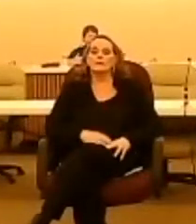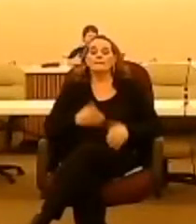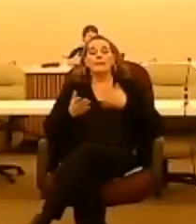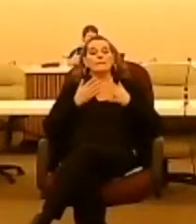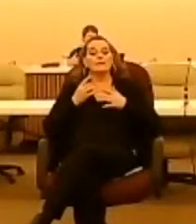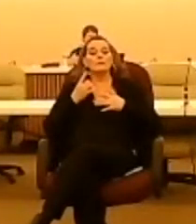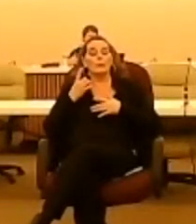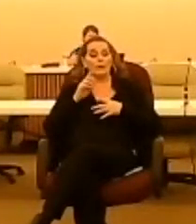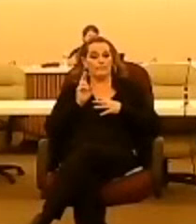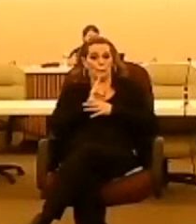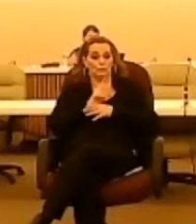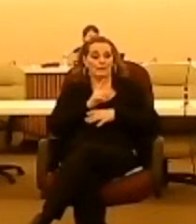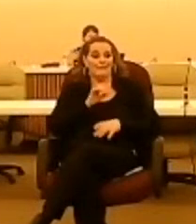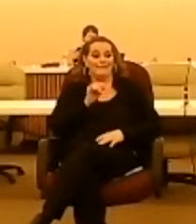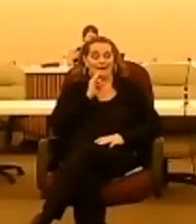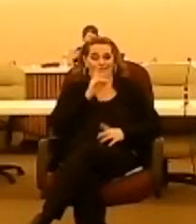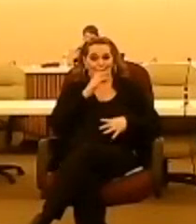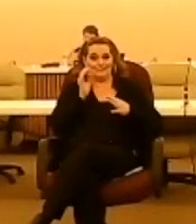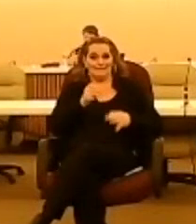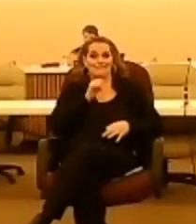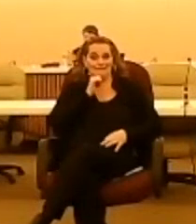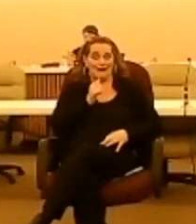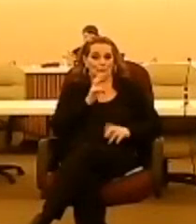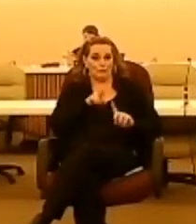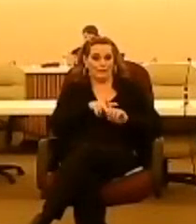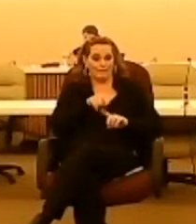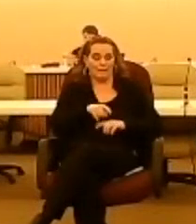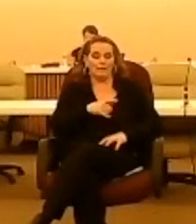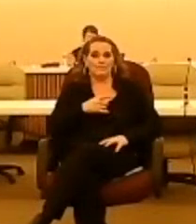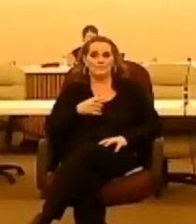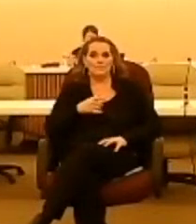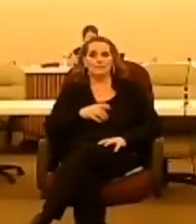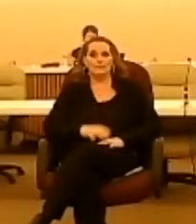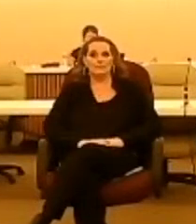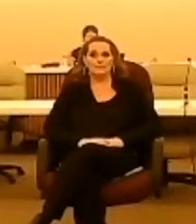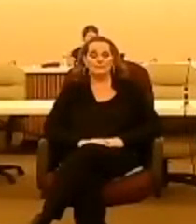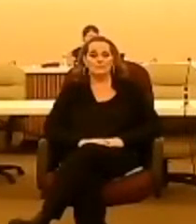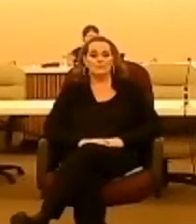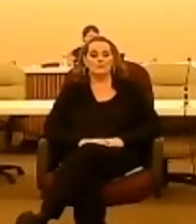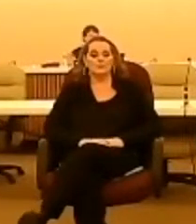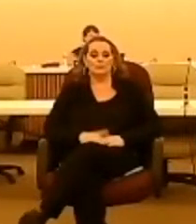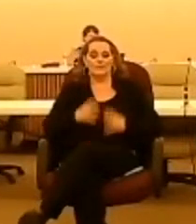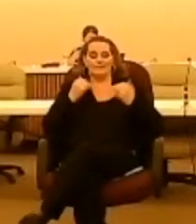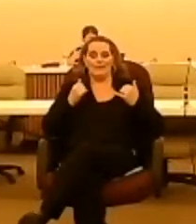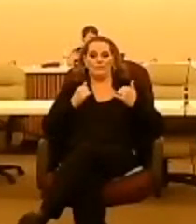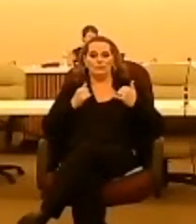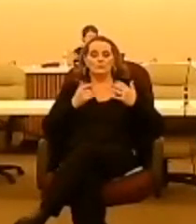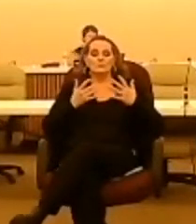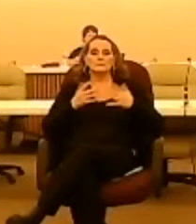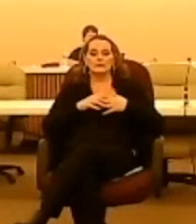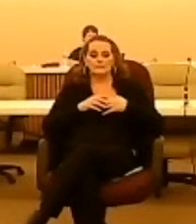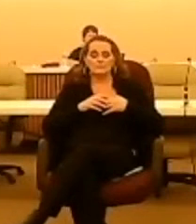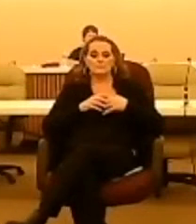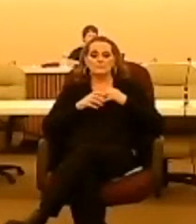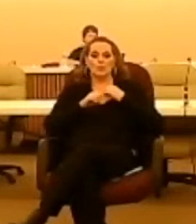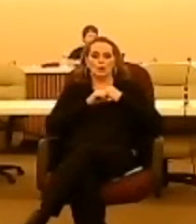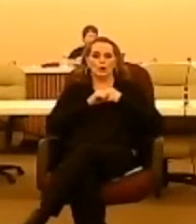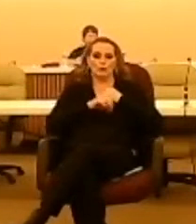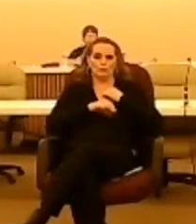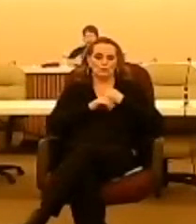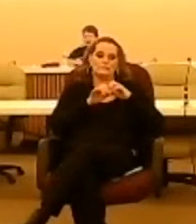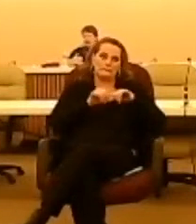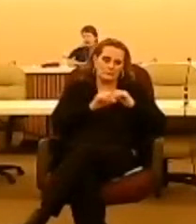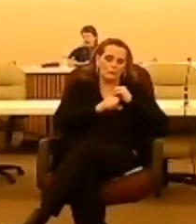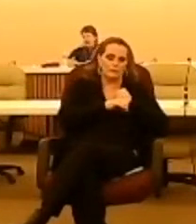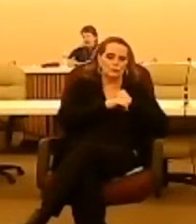things I pointed out, if they decide not to do that under it's currently commercial B1, so they can still do commercial, but